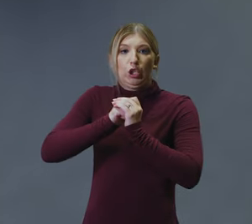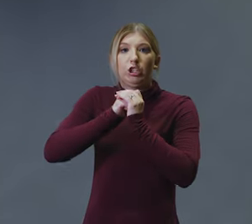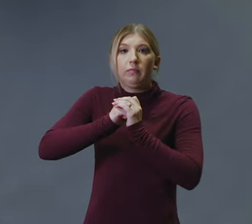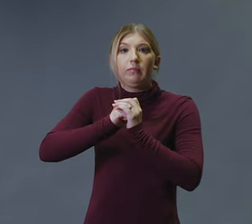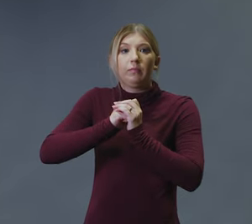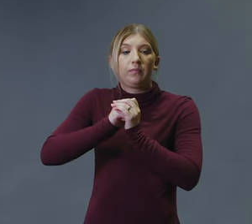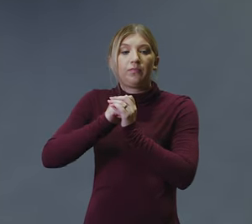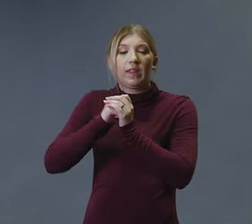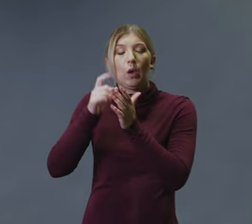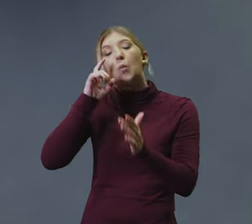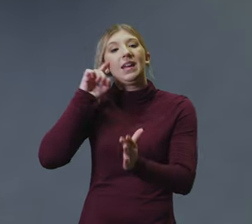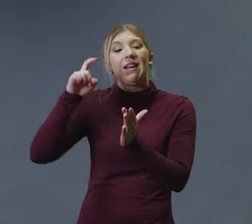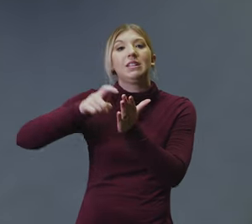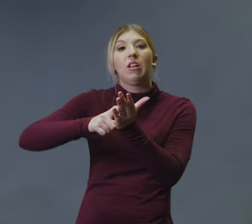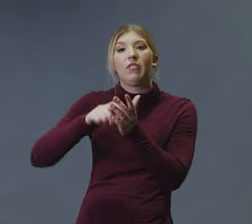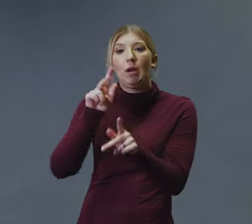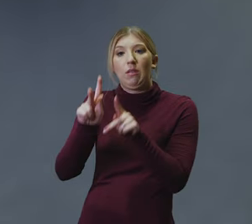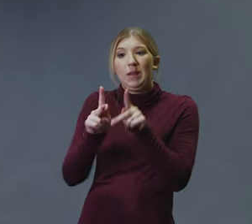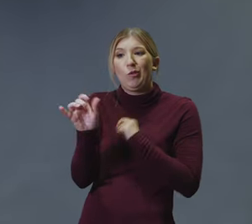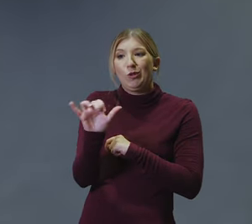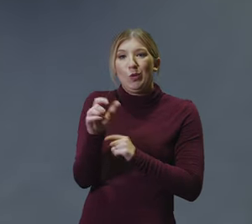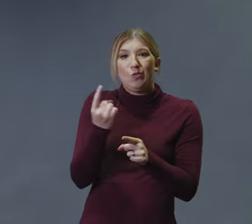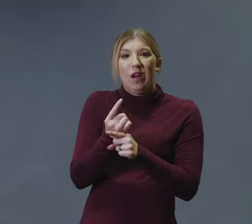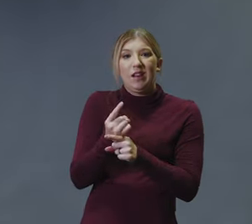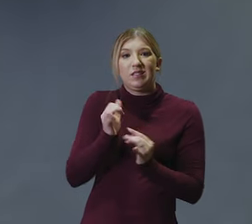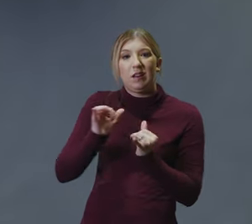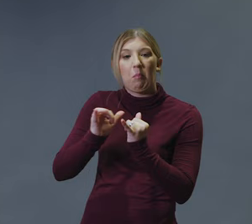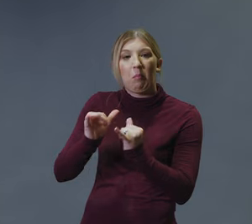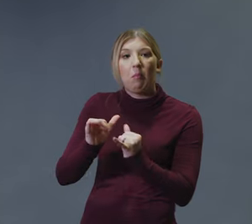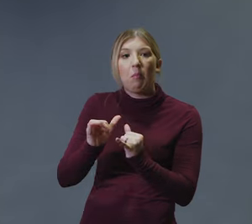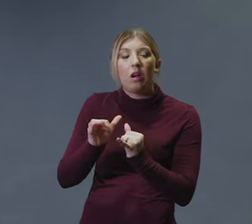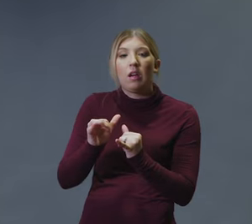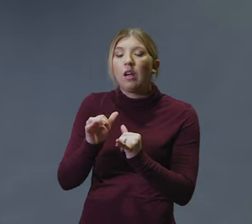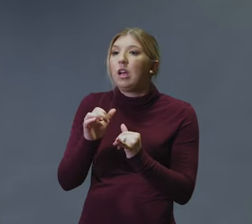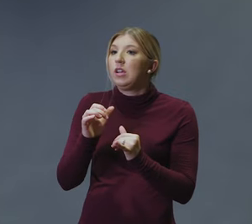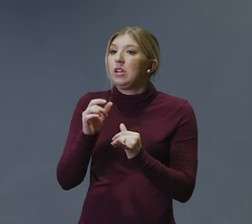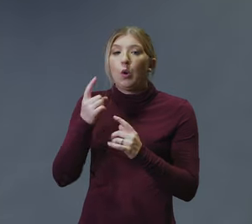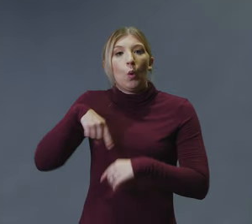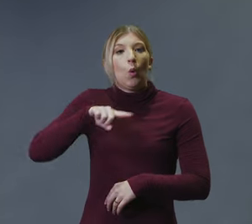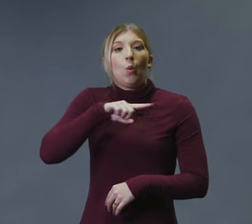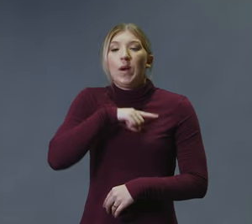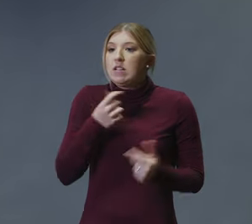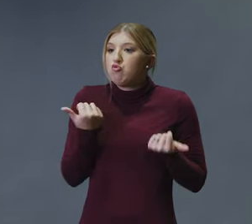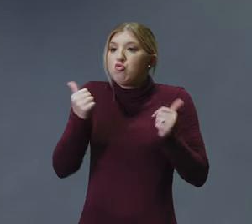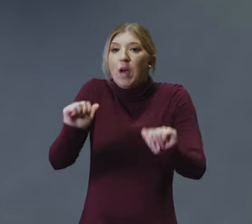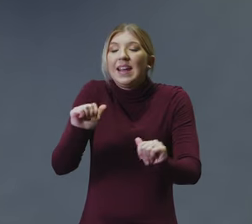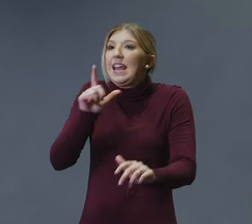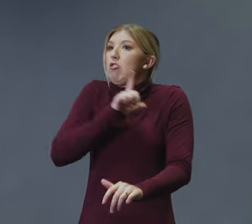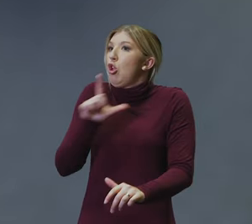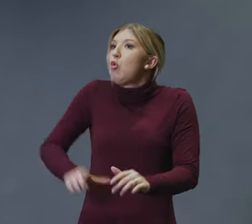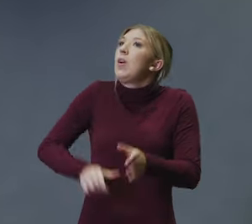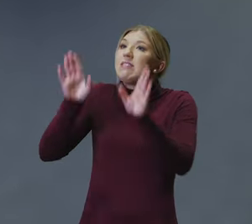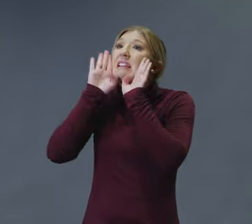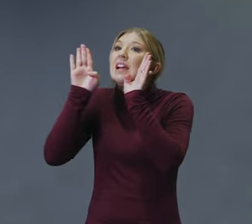readily identify with these people, right? Many of us go through great lengths to try to get the Lord's